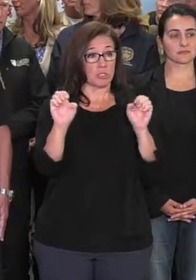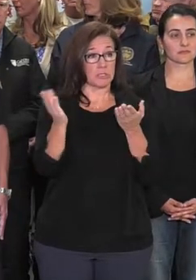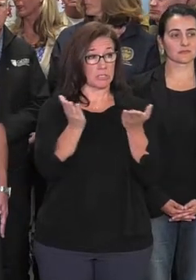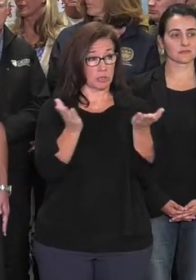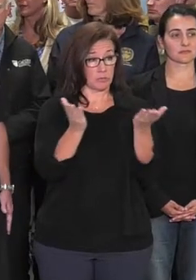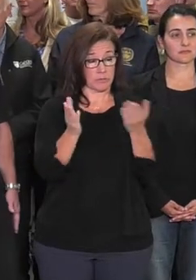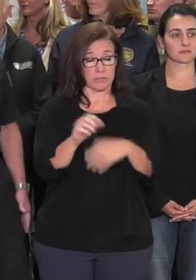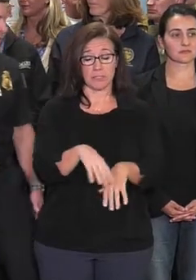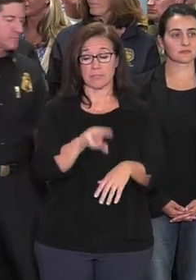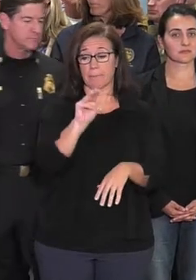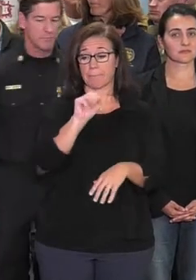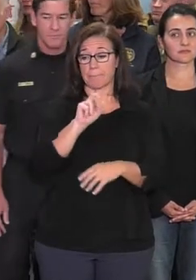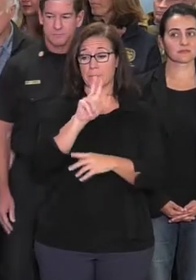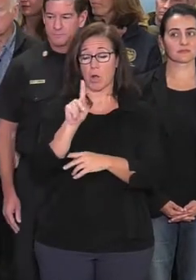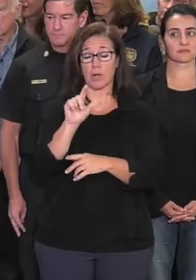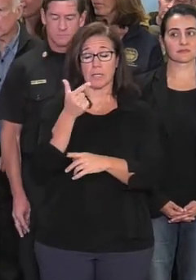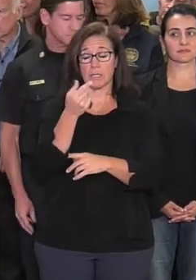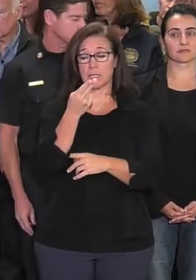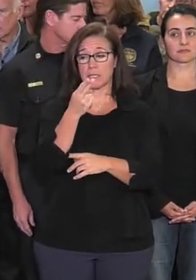Hi,